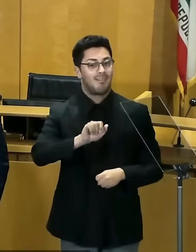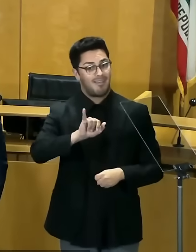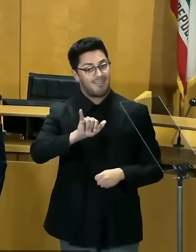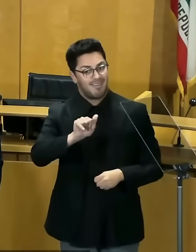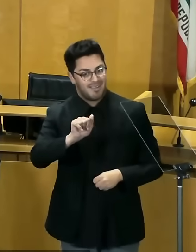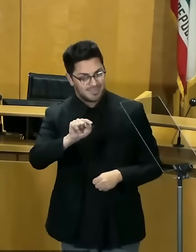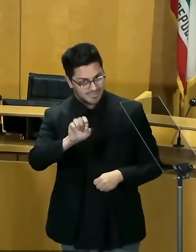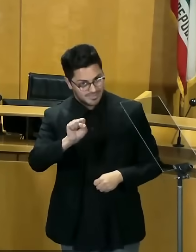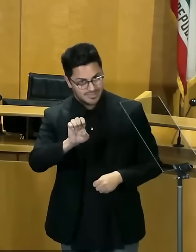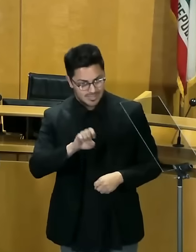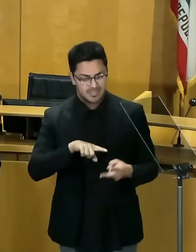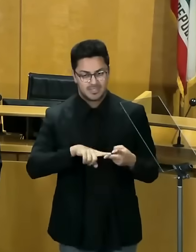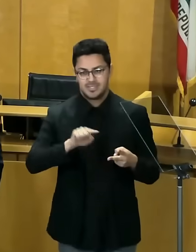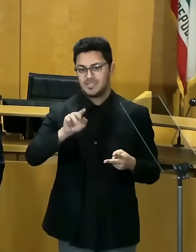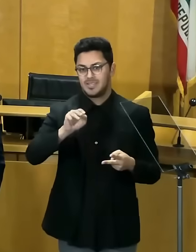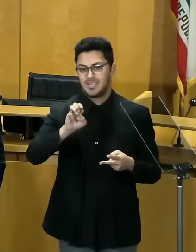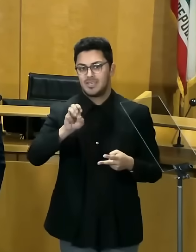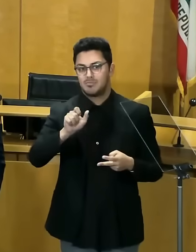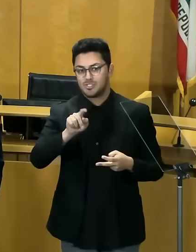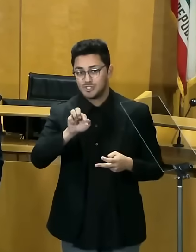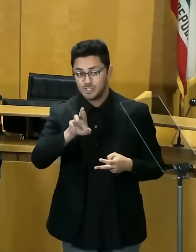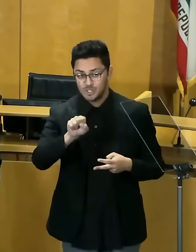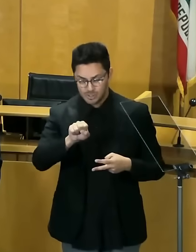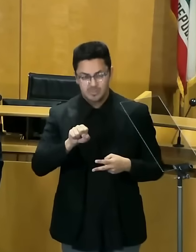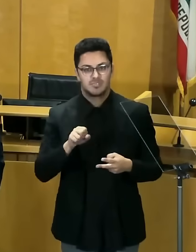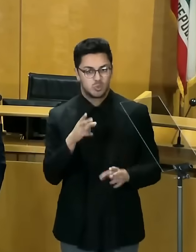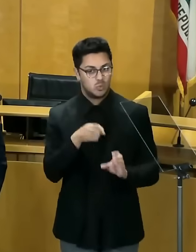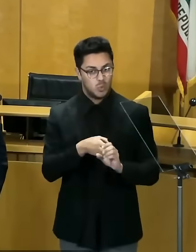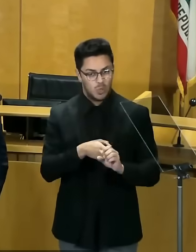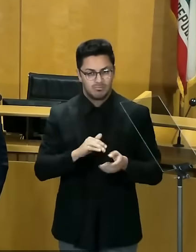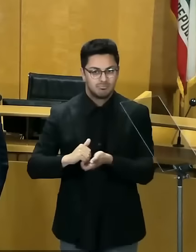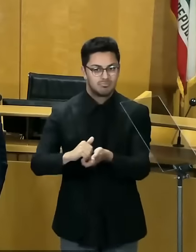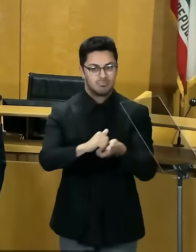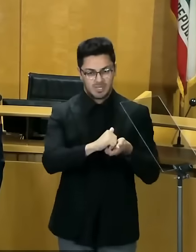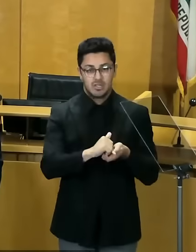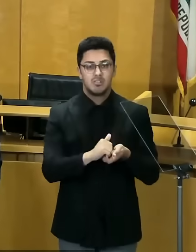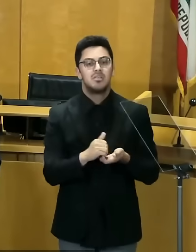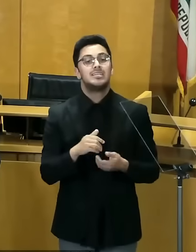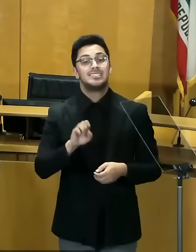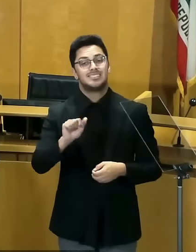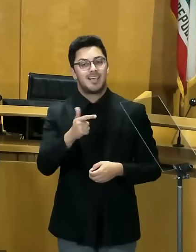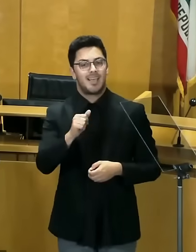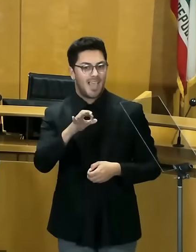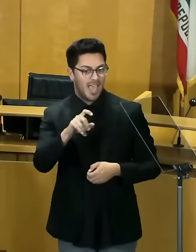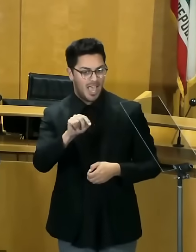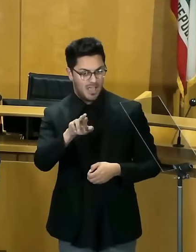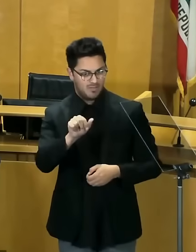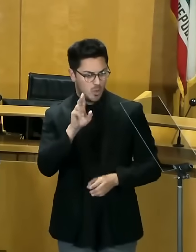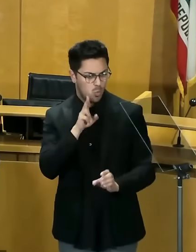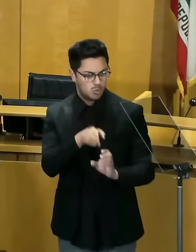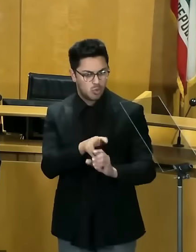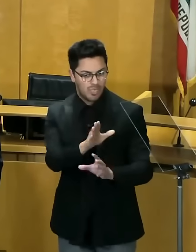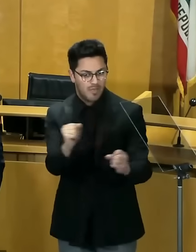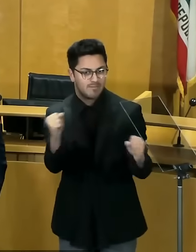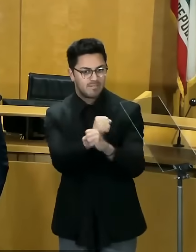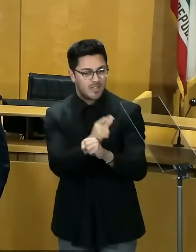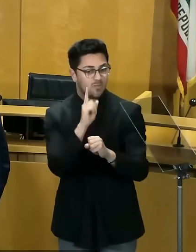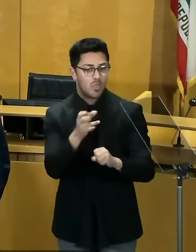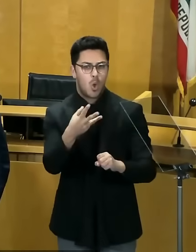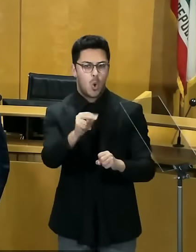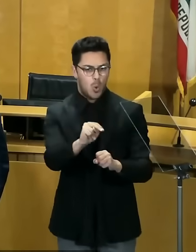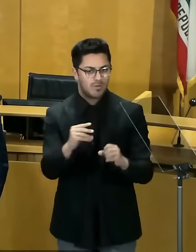AFM, and the Teamsters entered their negotiations, SAG-AFTRA members look forward to rallying behind their fight for their own